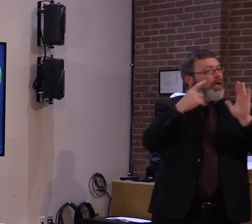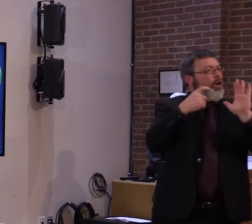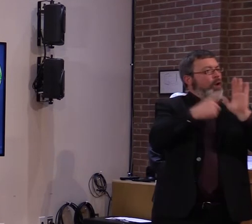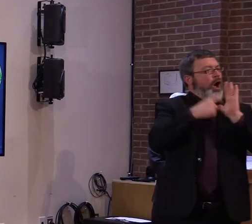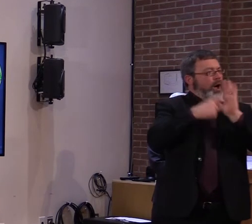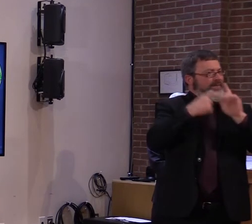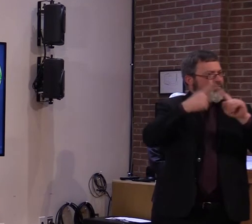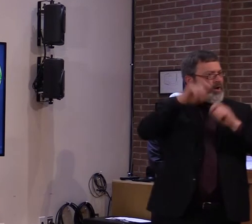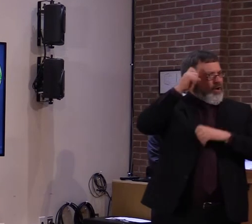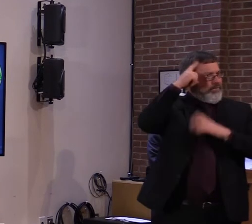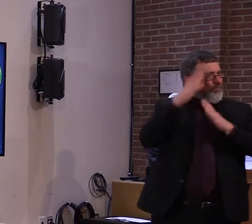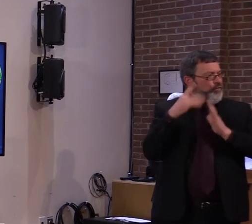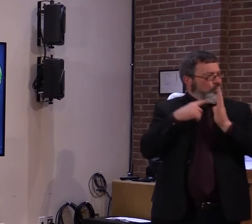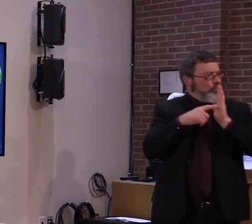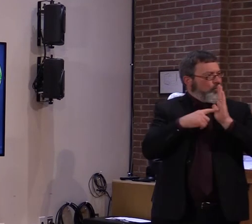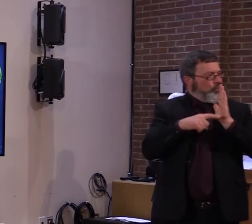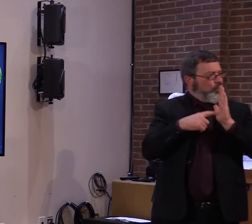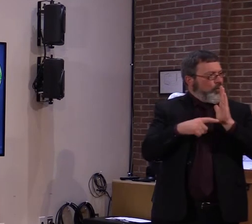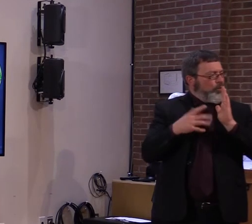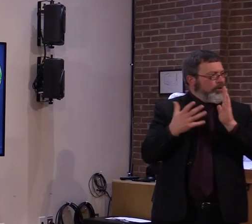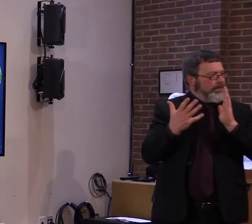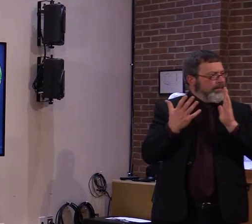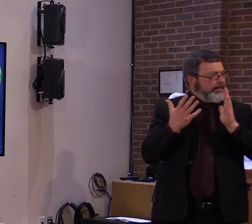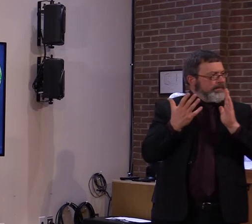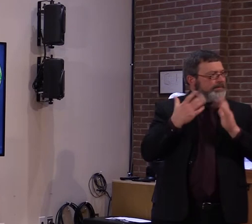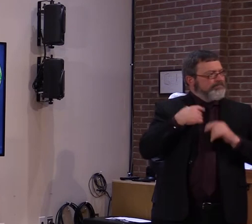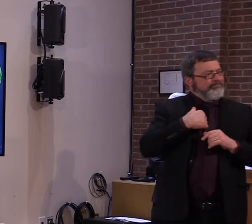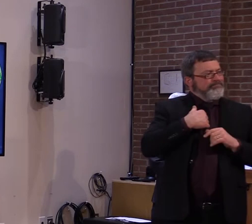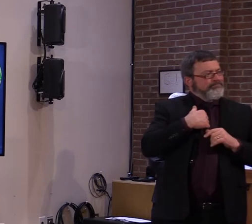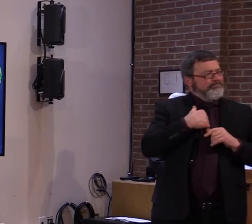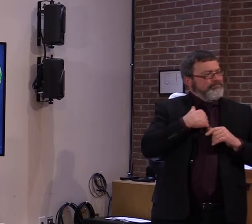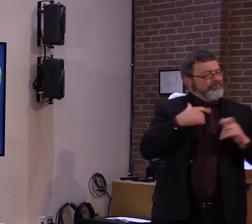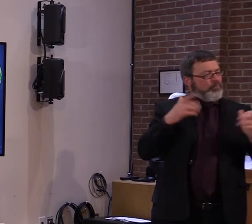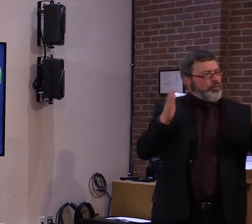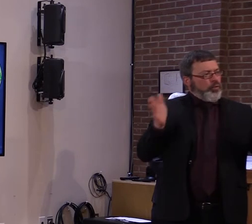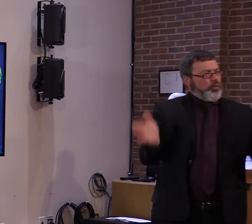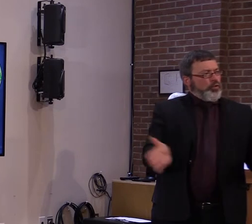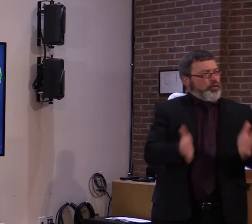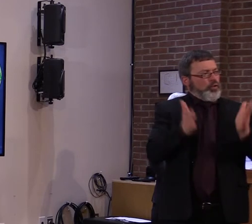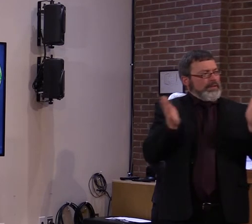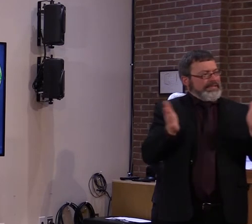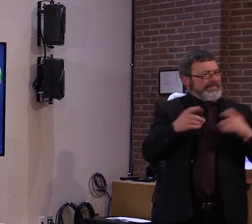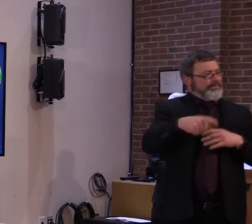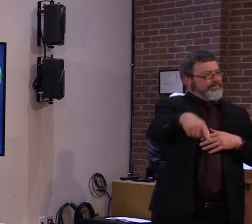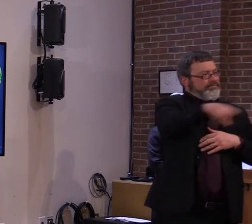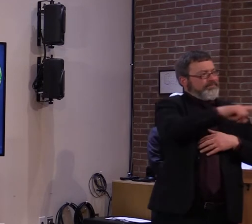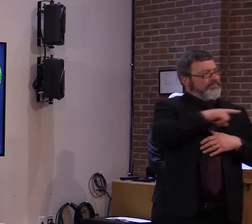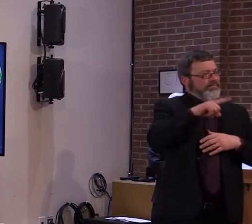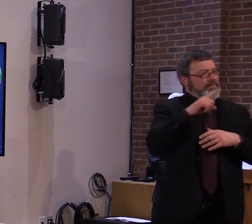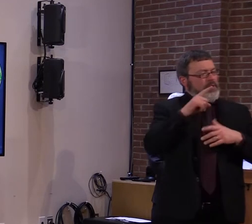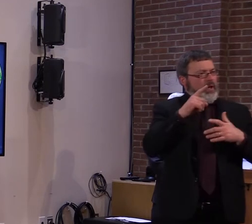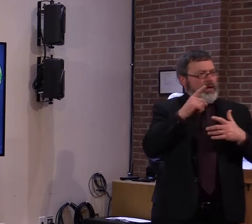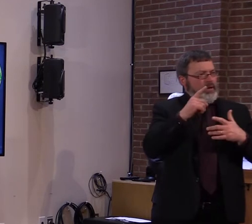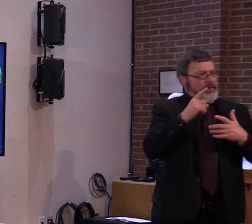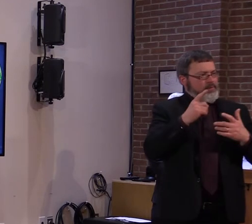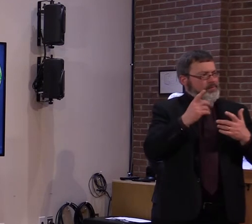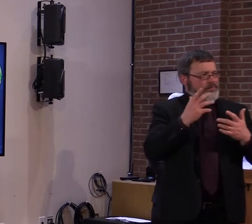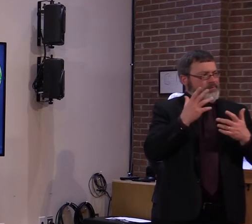meet the requirements, but we urge you to do the right thing and not travel to Vermont or our resort if you don't meet the requirements. So